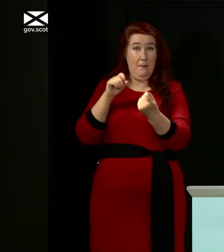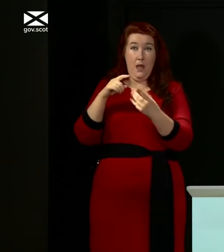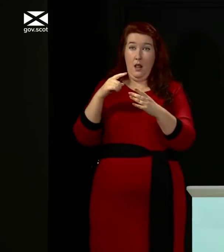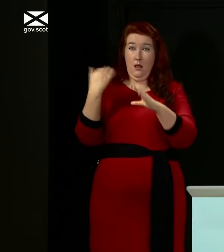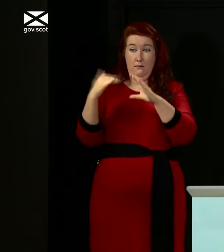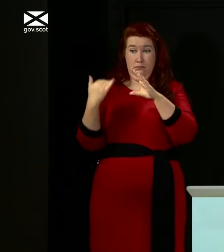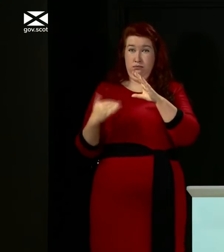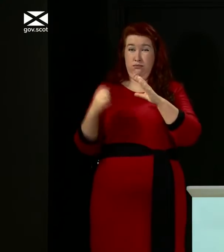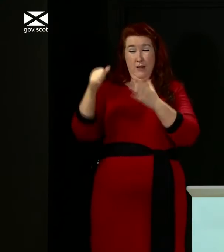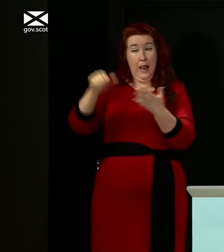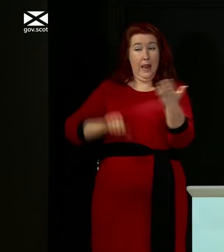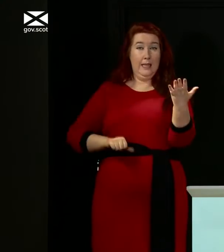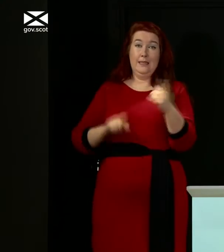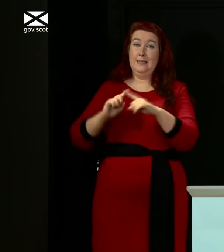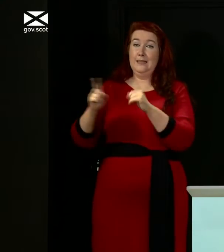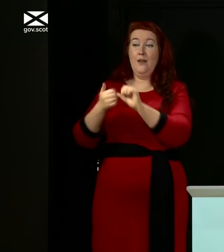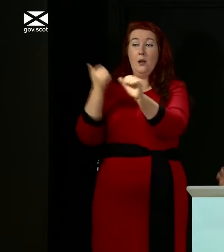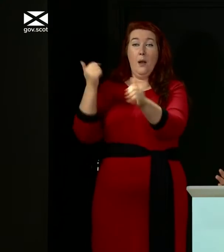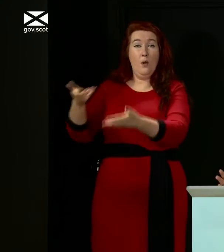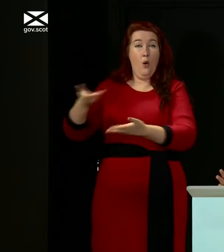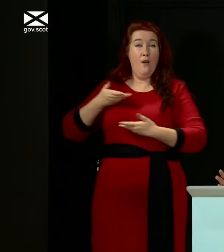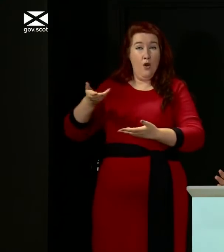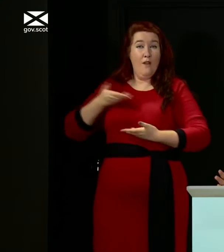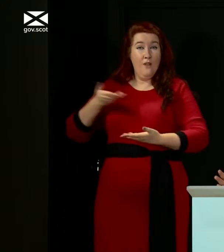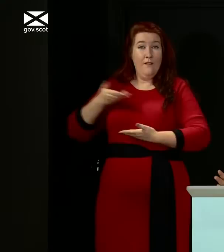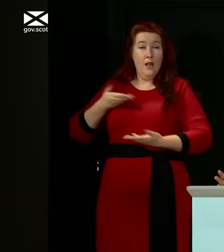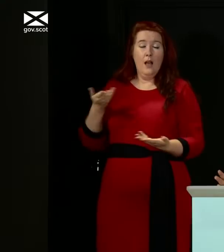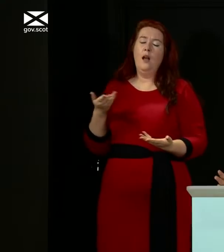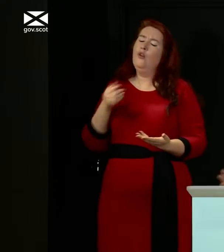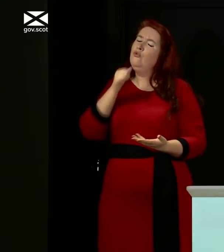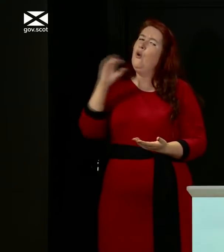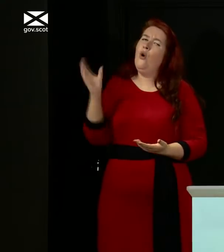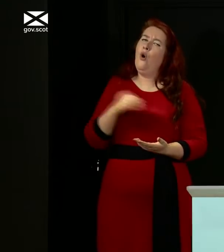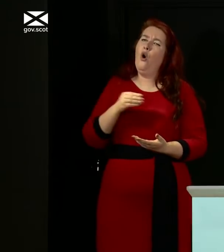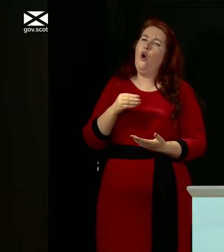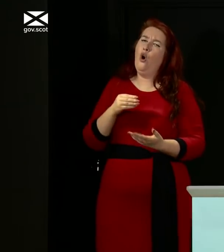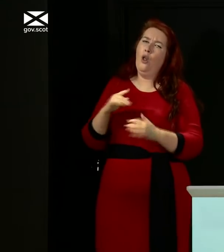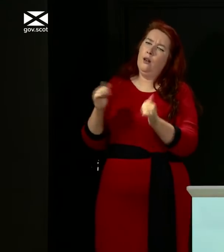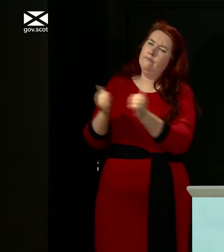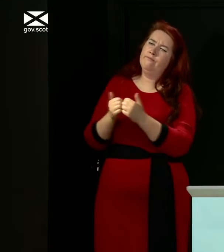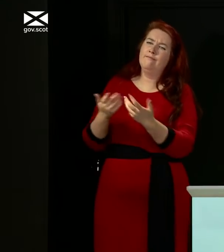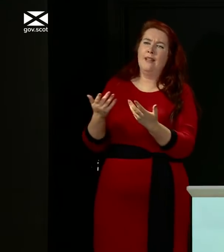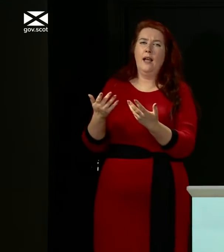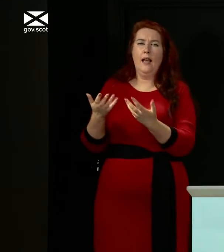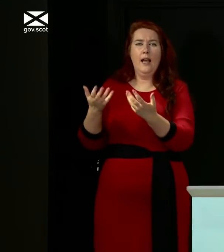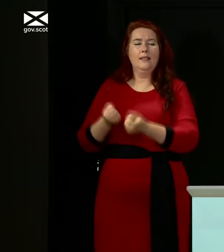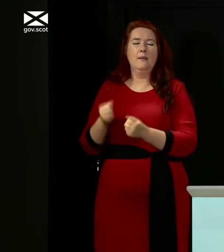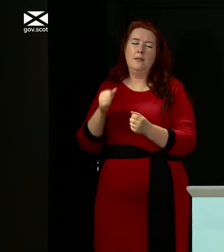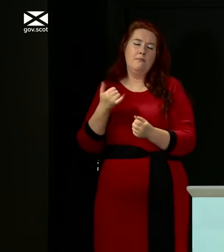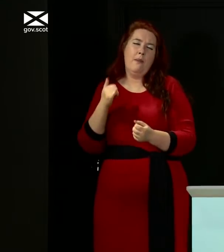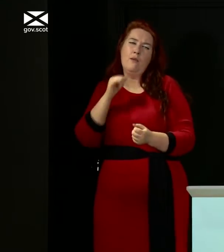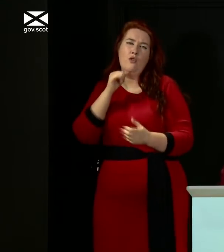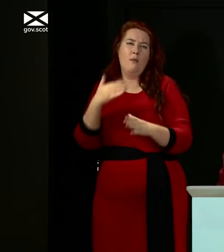with companies offering assistance. Not all of these offers of assistance will be practical to take up.